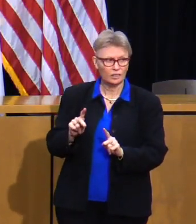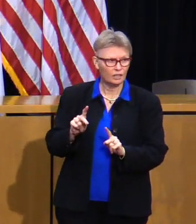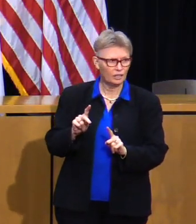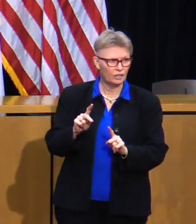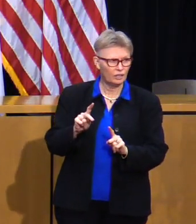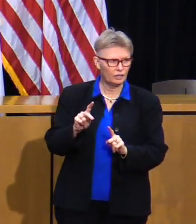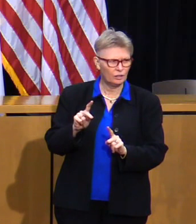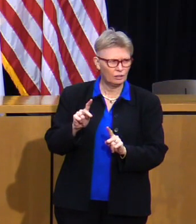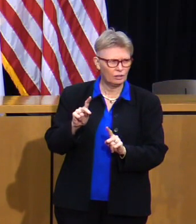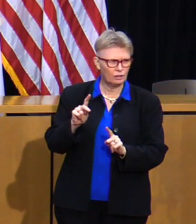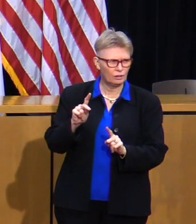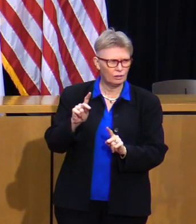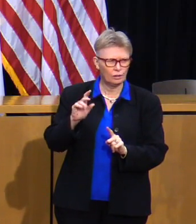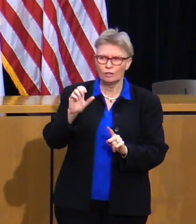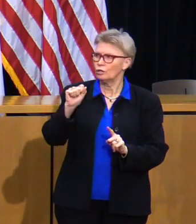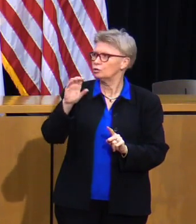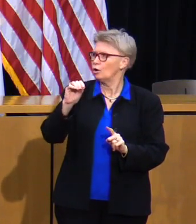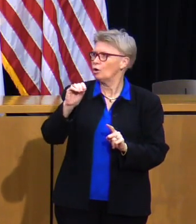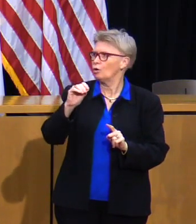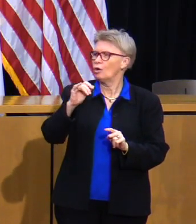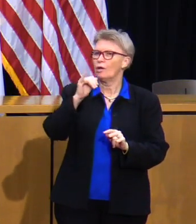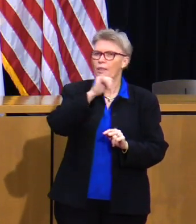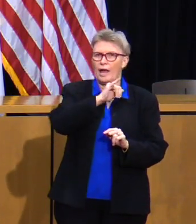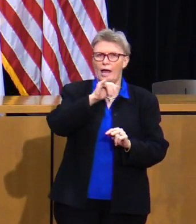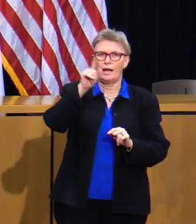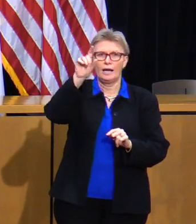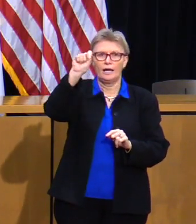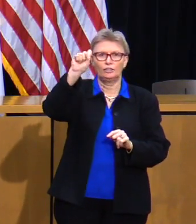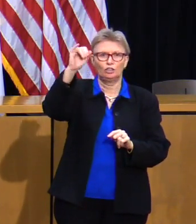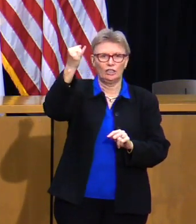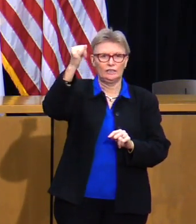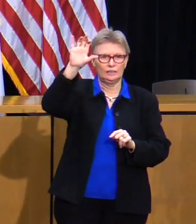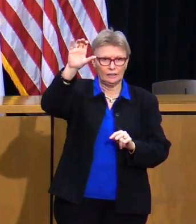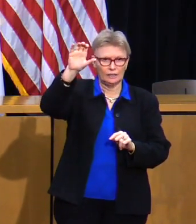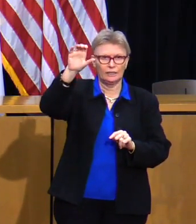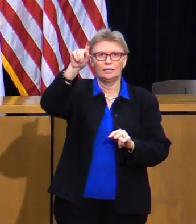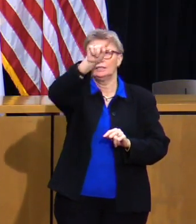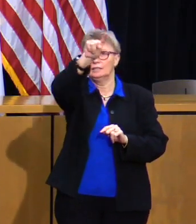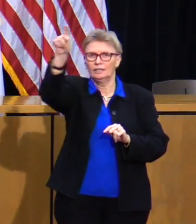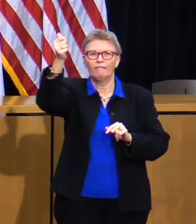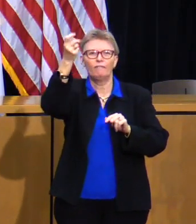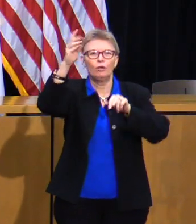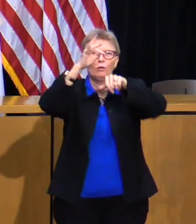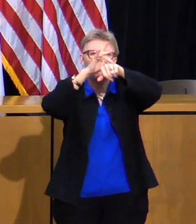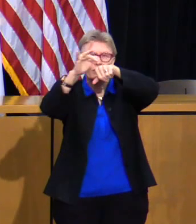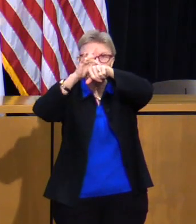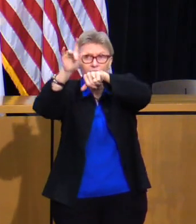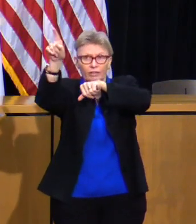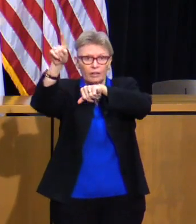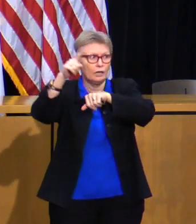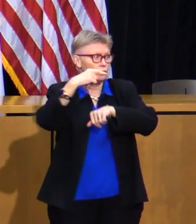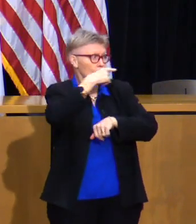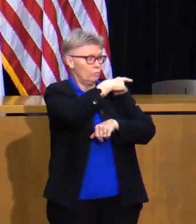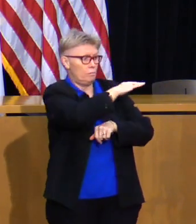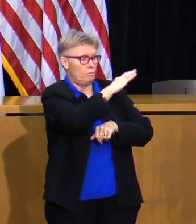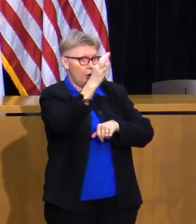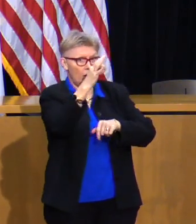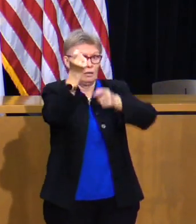fill Justice Budd's position there, waiting for one more retirement